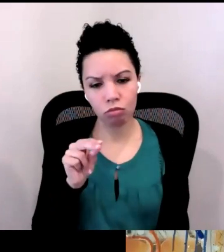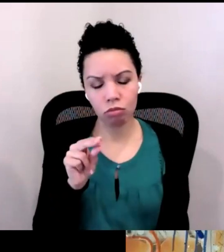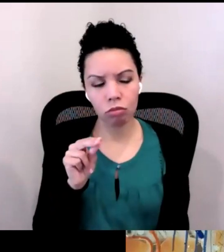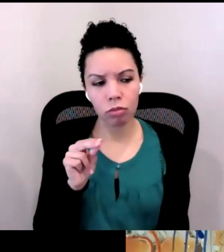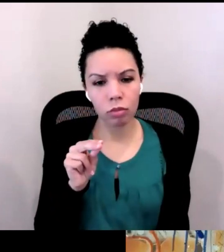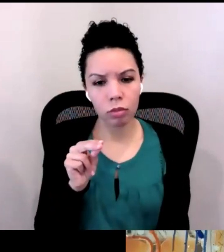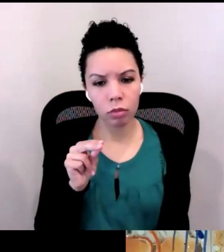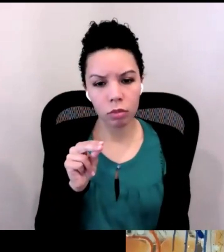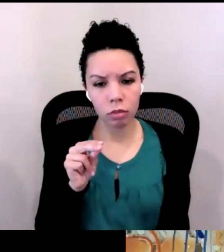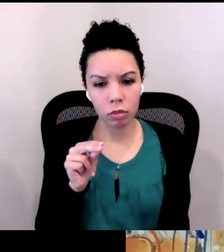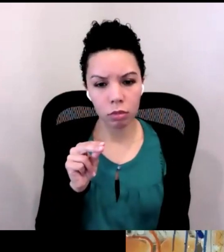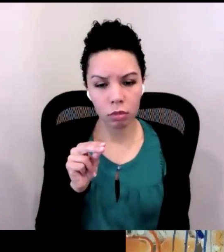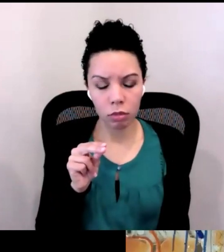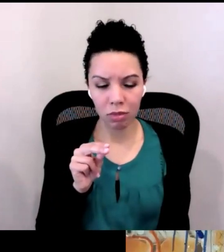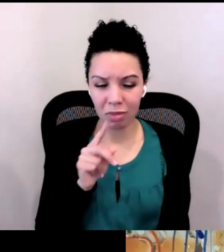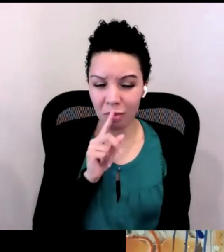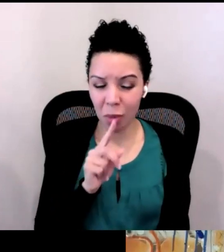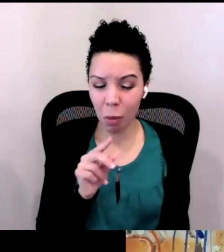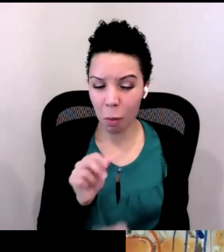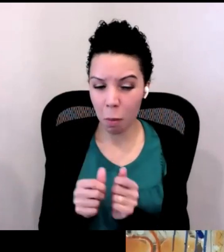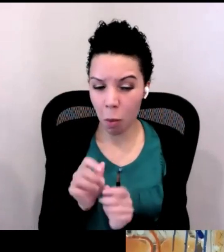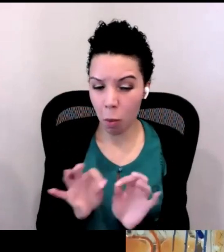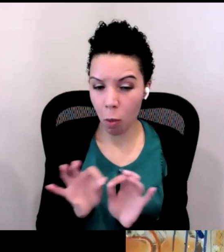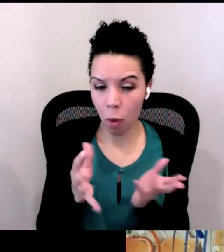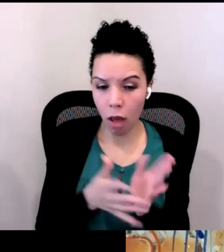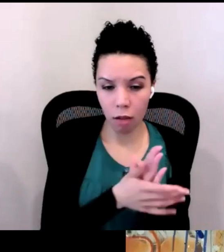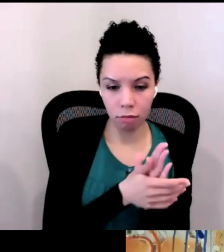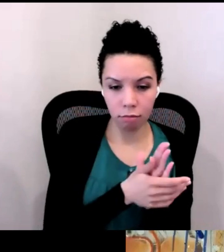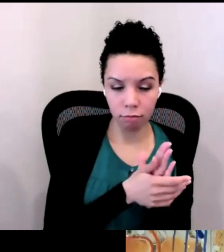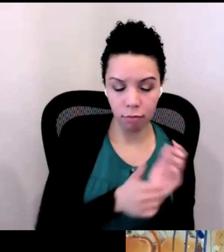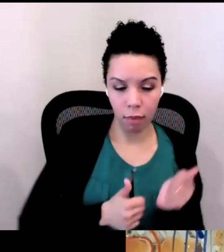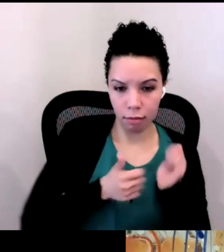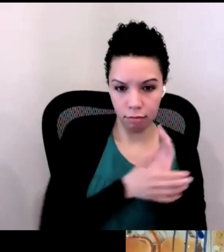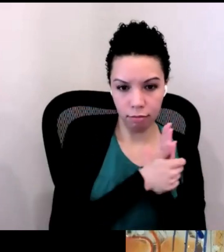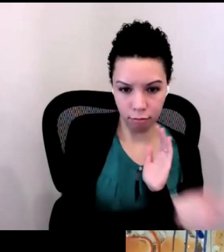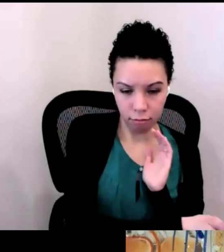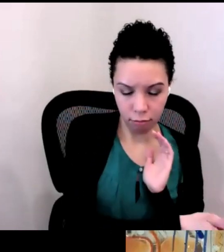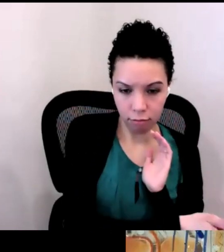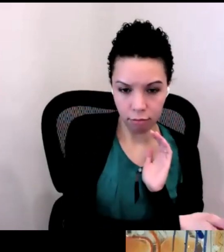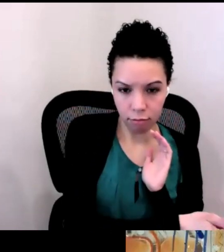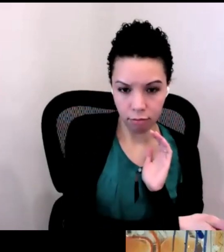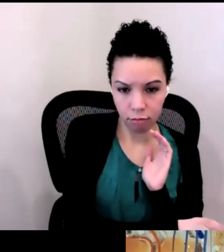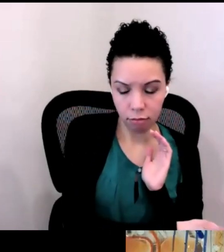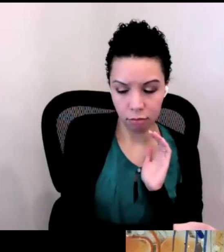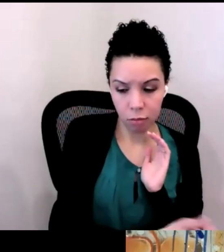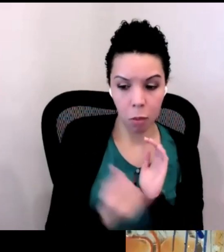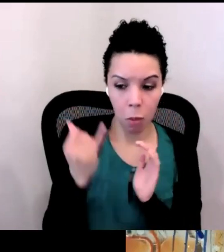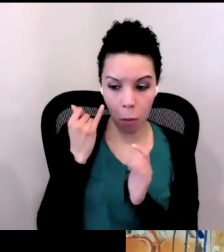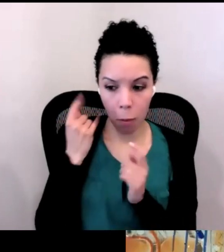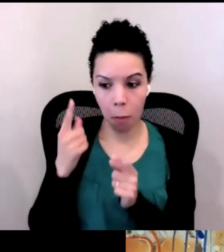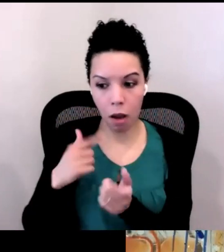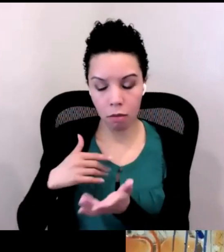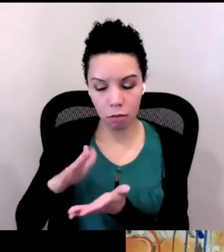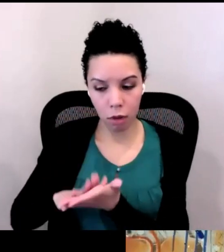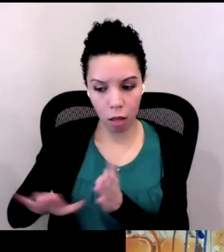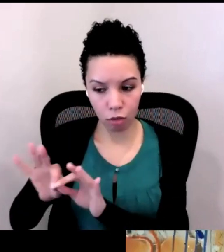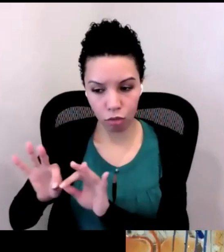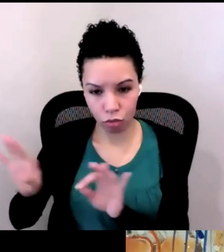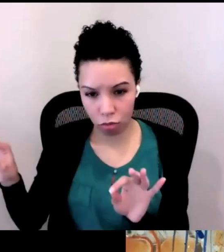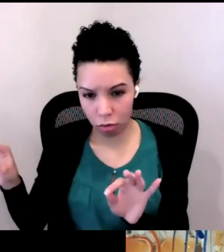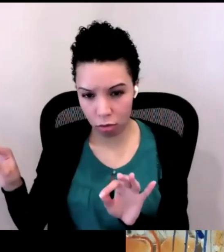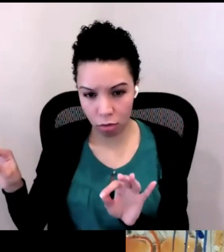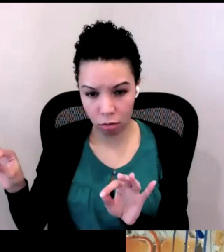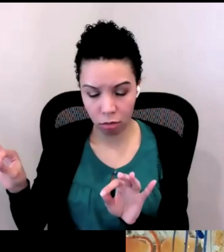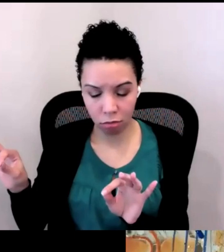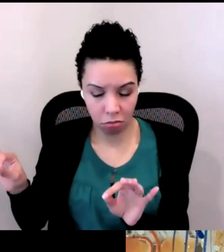I would say that the life skills are more important to us. If people, I don't care if you're college educated or not, if you make a better graphic